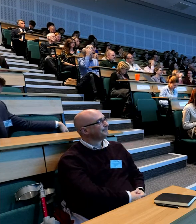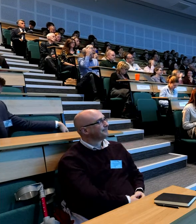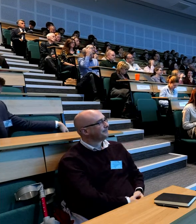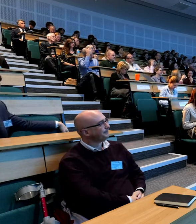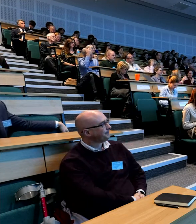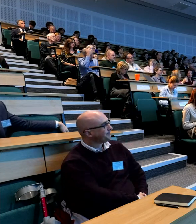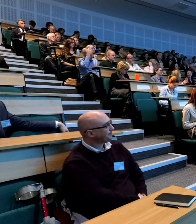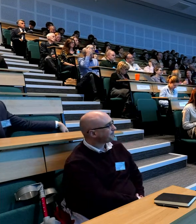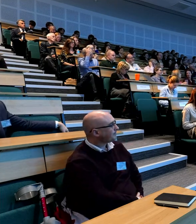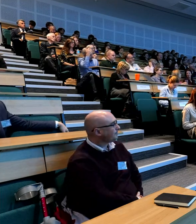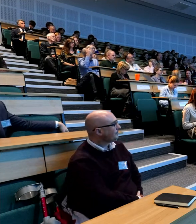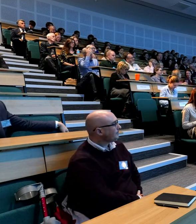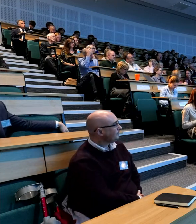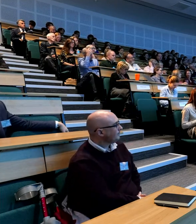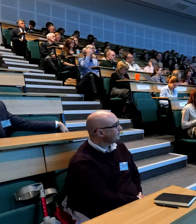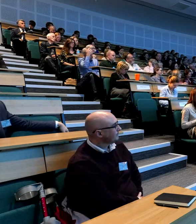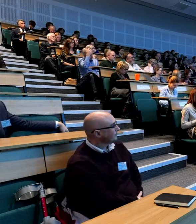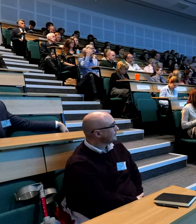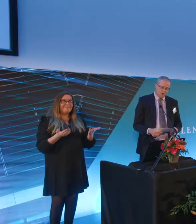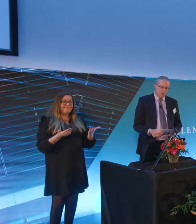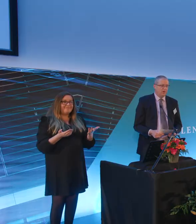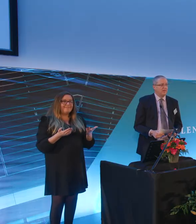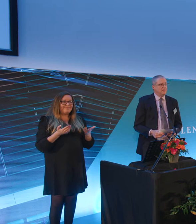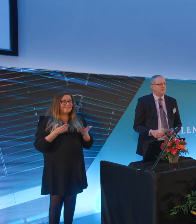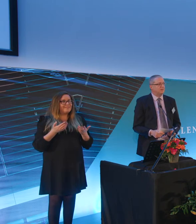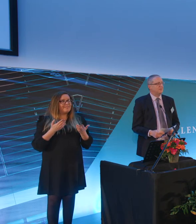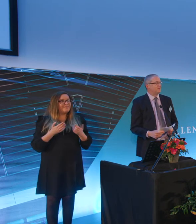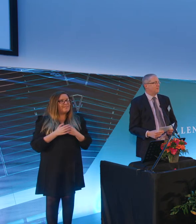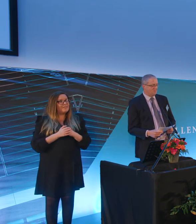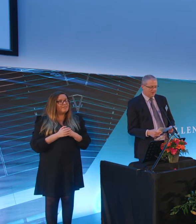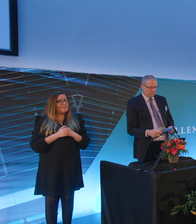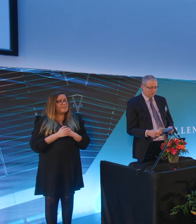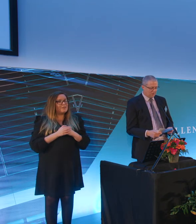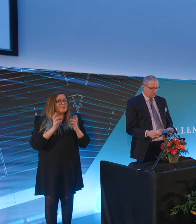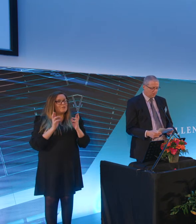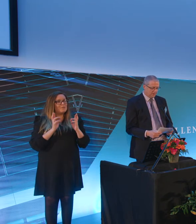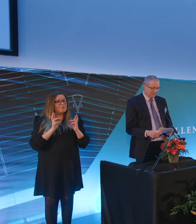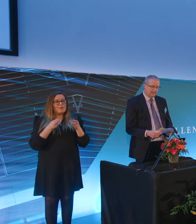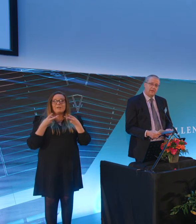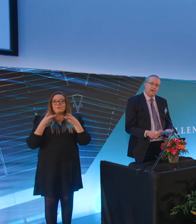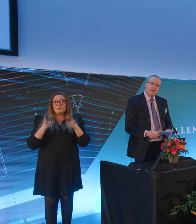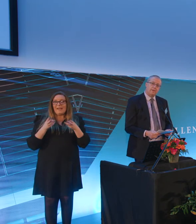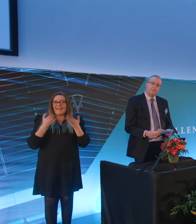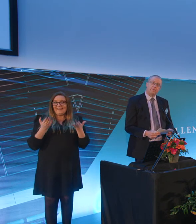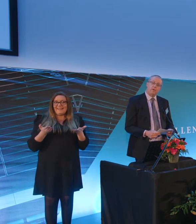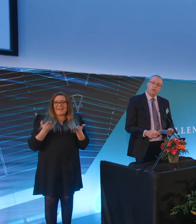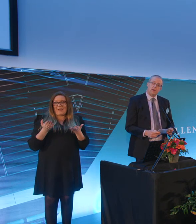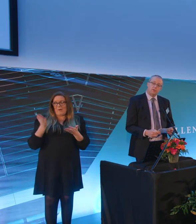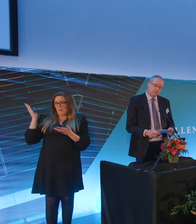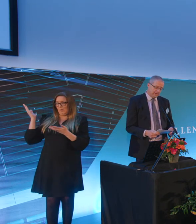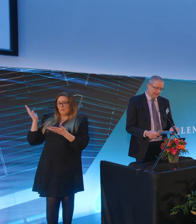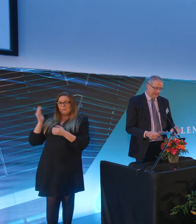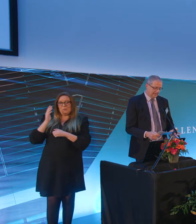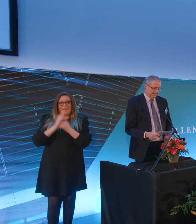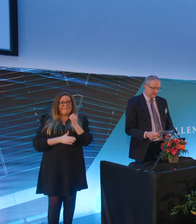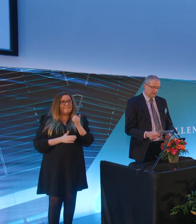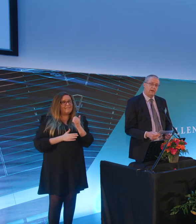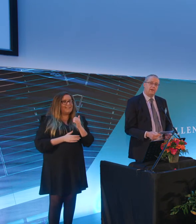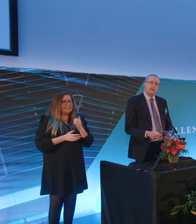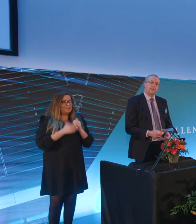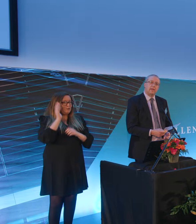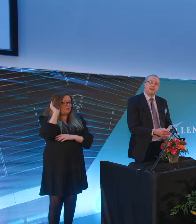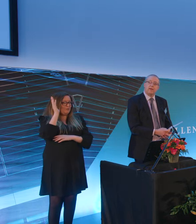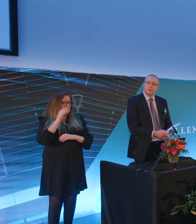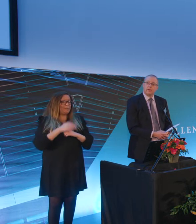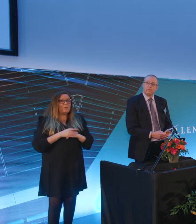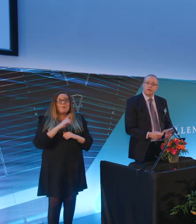Seems like an appropriate note to begin to draw matters to a close. Before I just go into the last section,